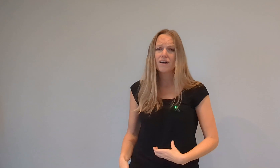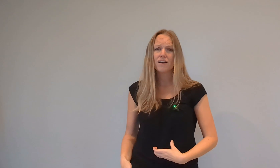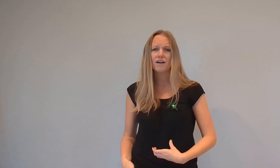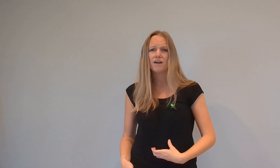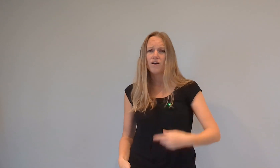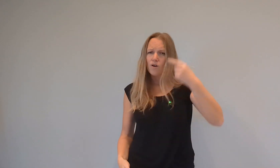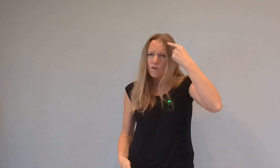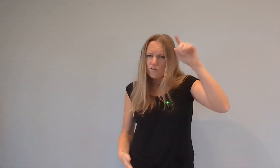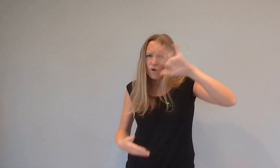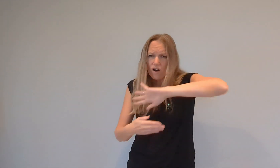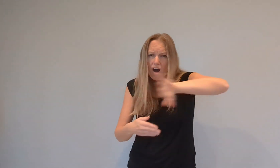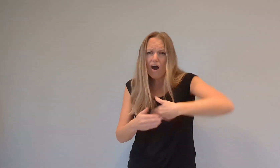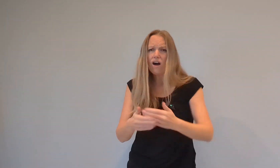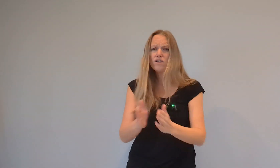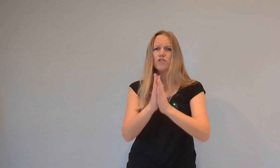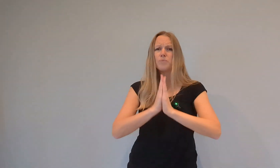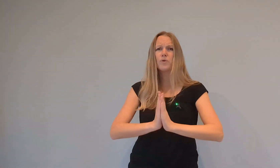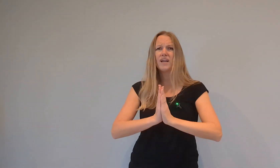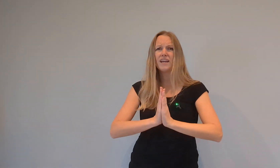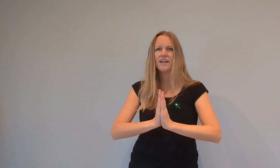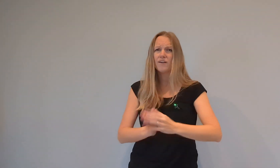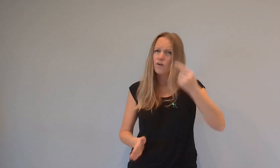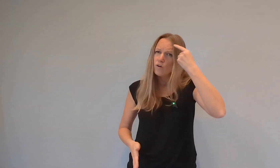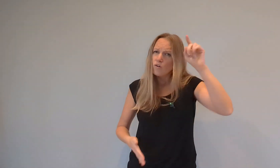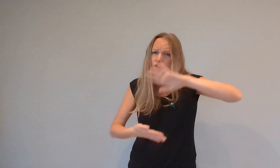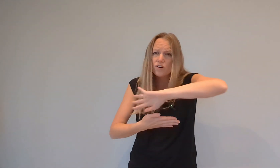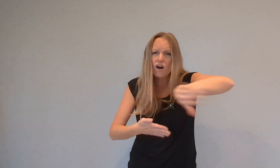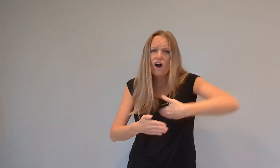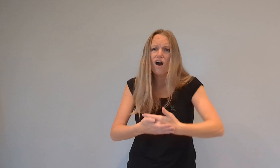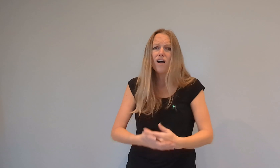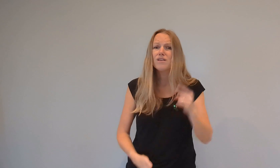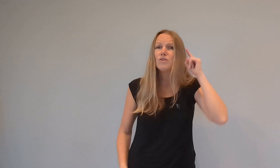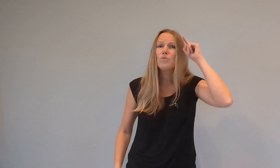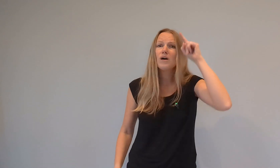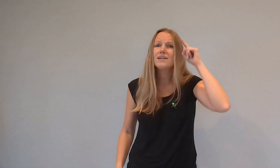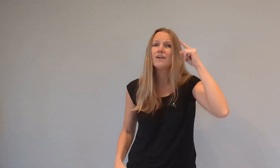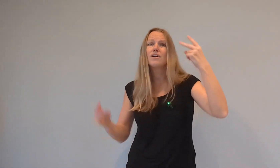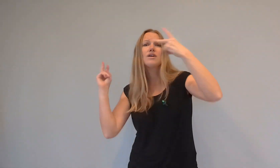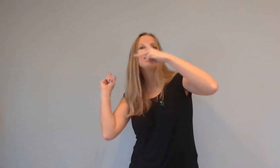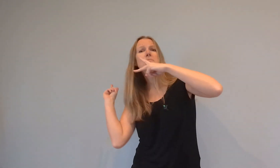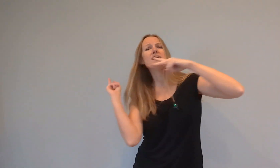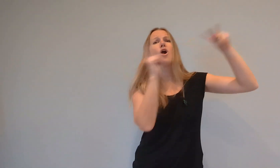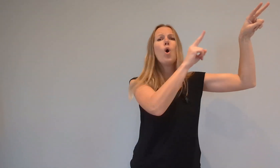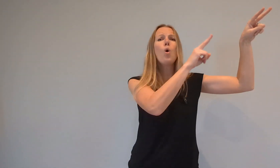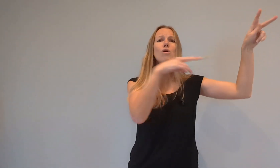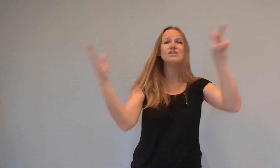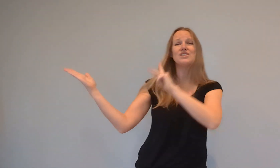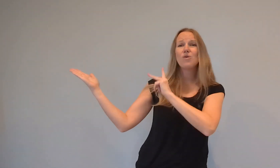hunger, for all who prayed, for all who wonder, behold